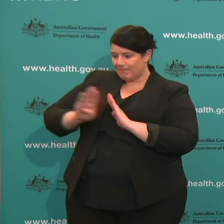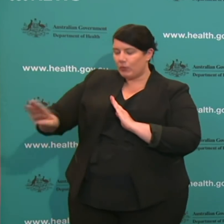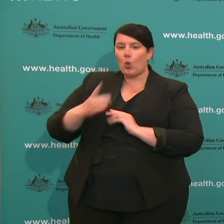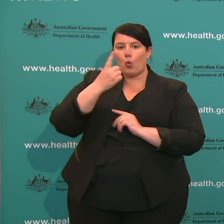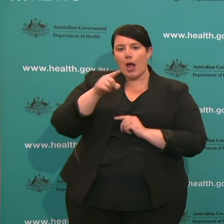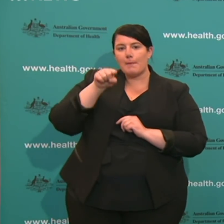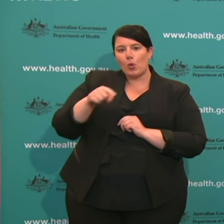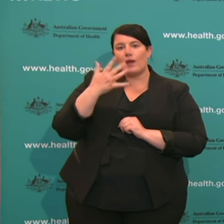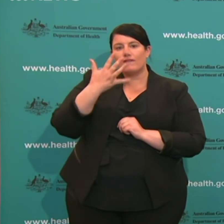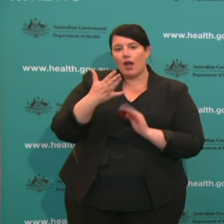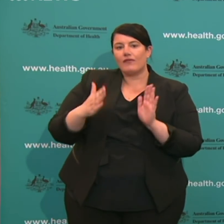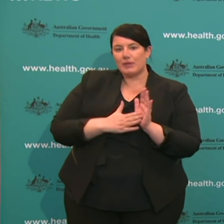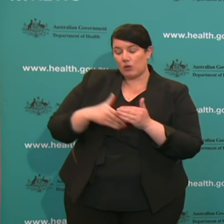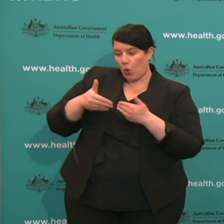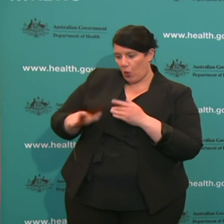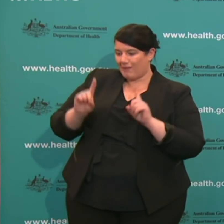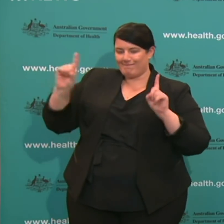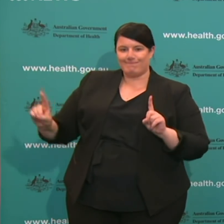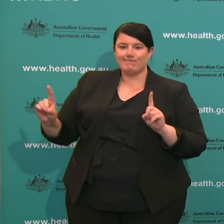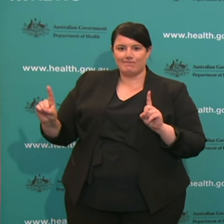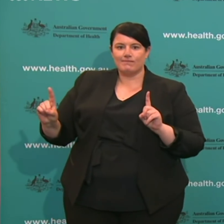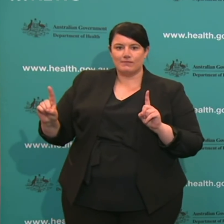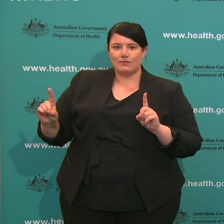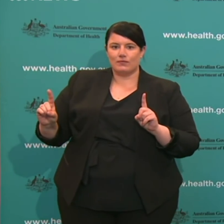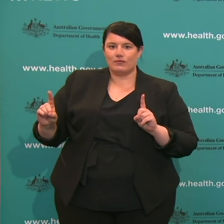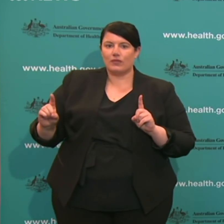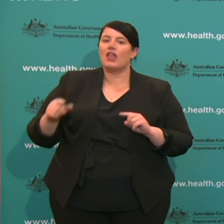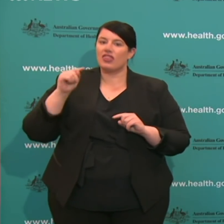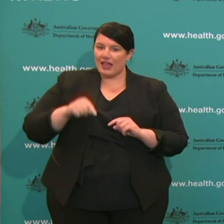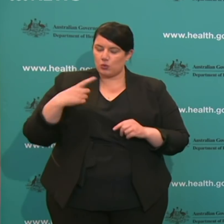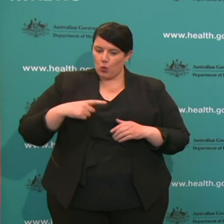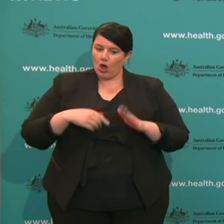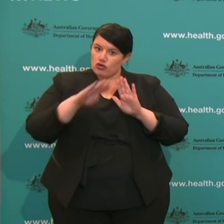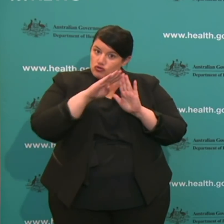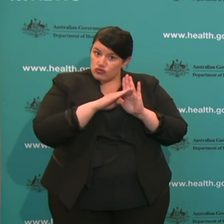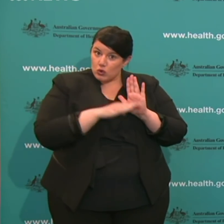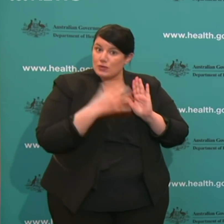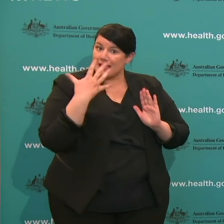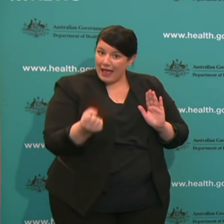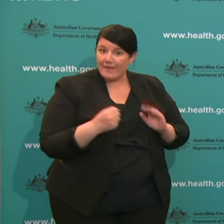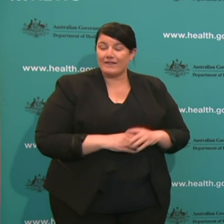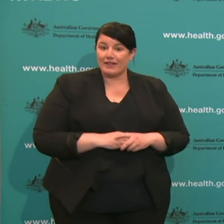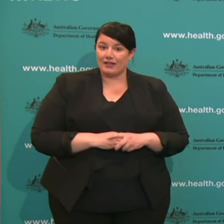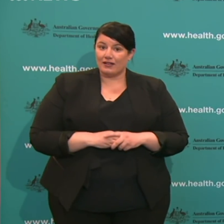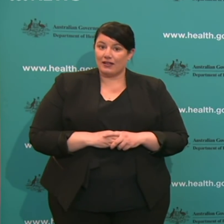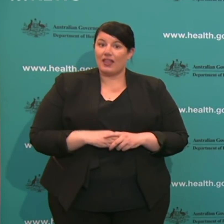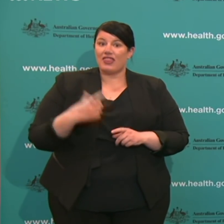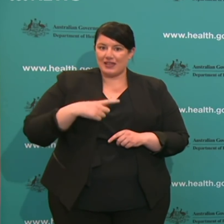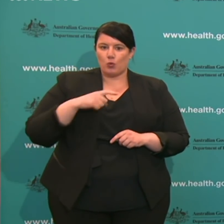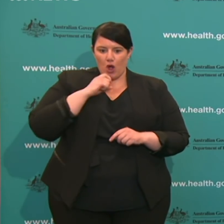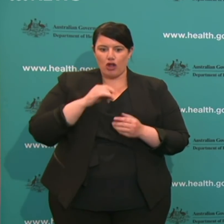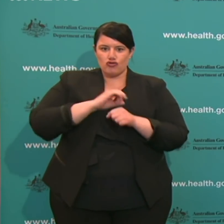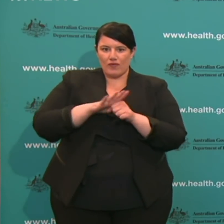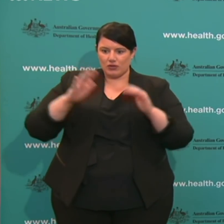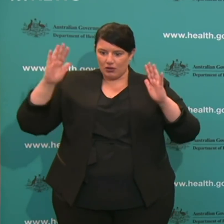distance between individuals. That is the purpose of the stage 3 restrictions. It is the reason why they're going to work.